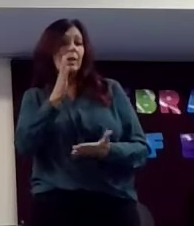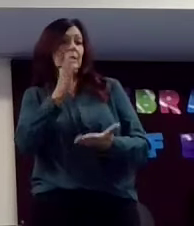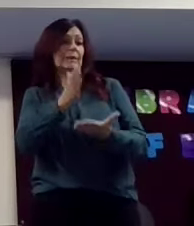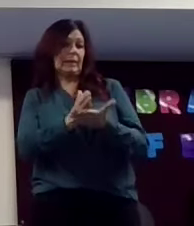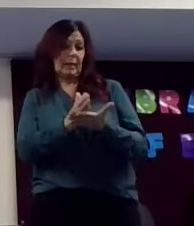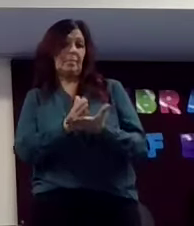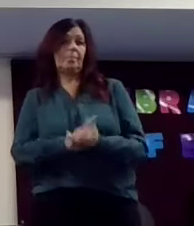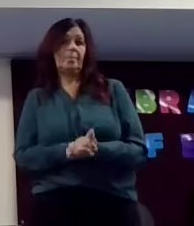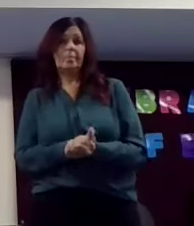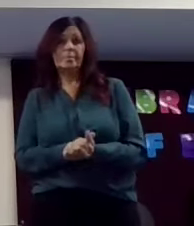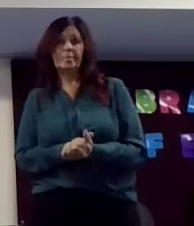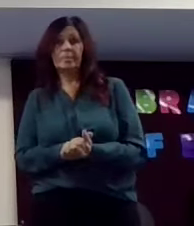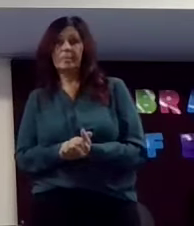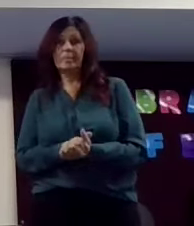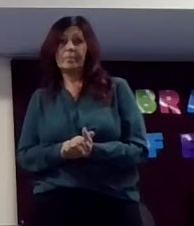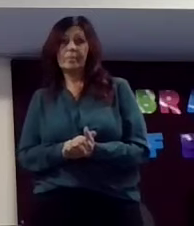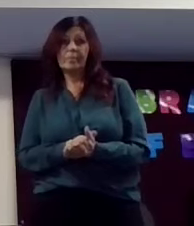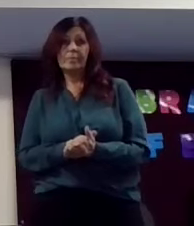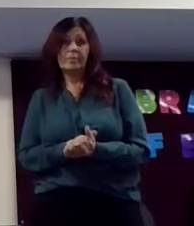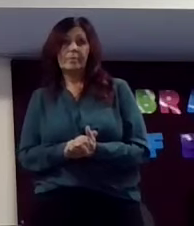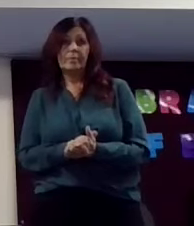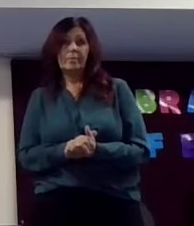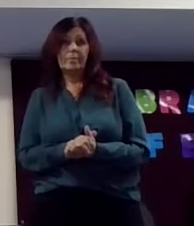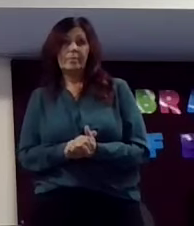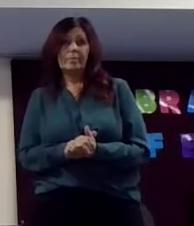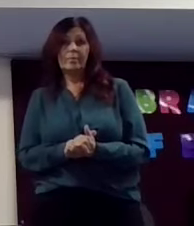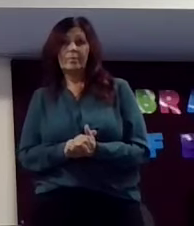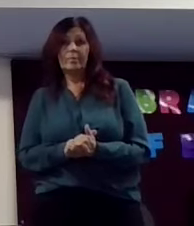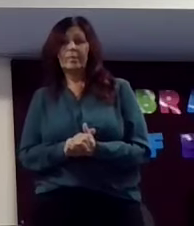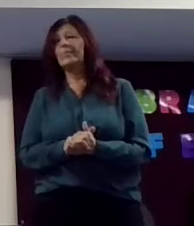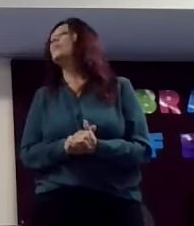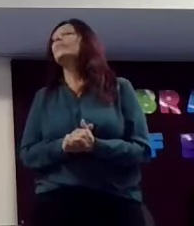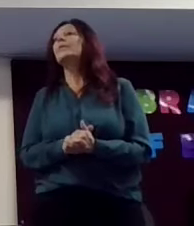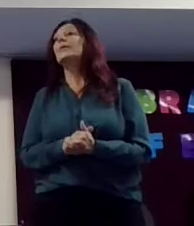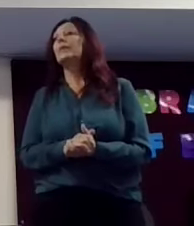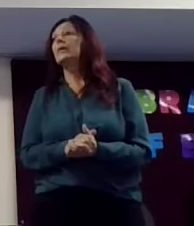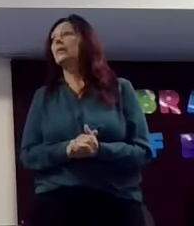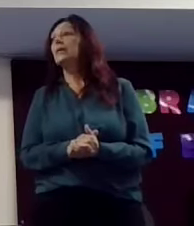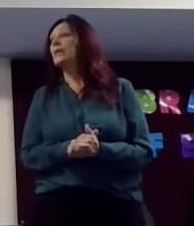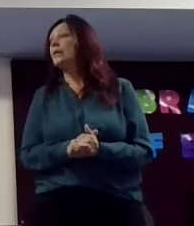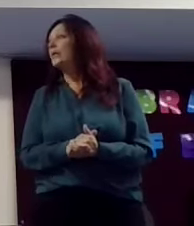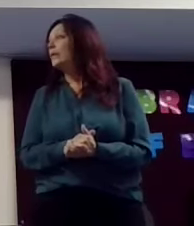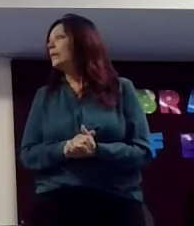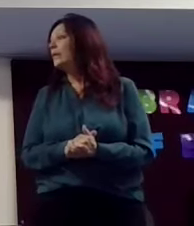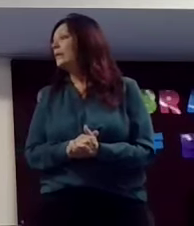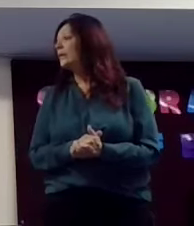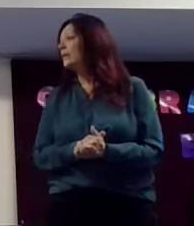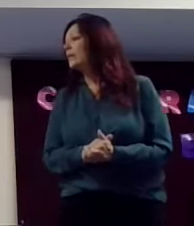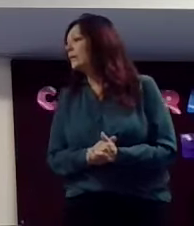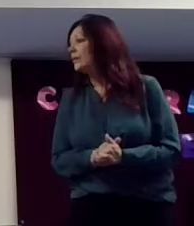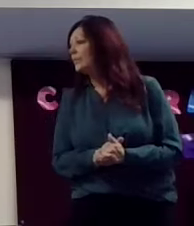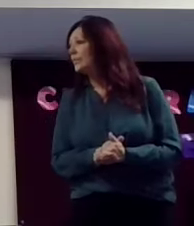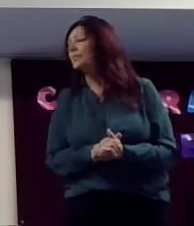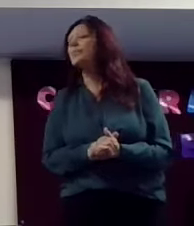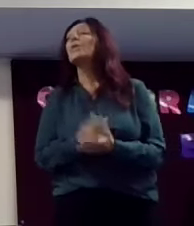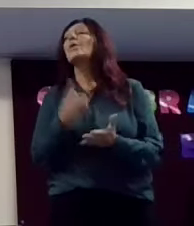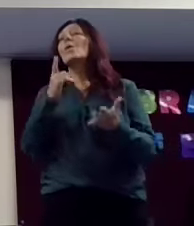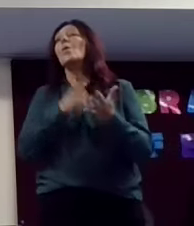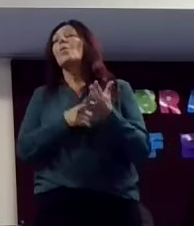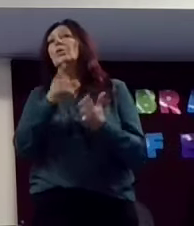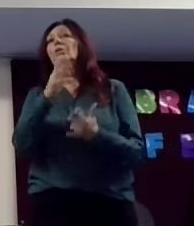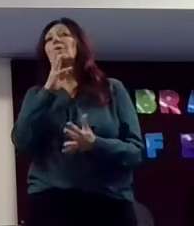this to a point that it gets to a irreversible point in that spectrum? Well, what